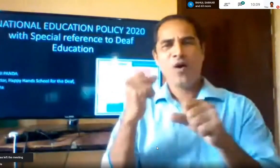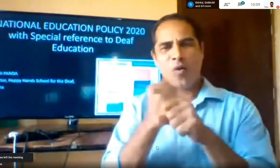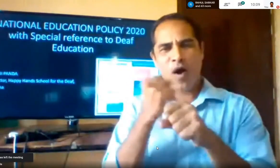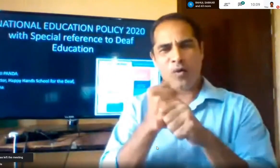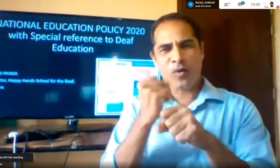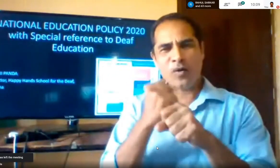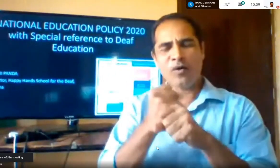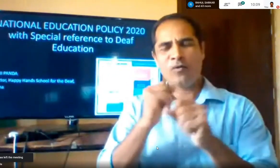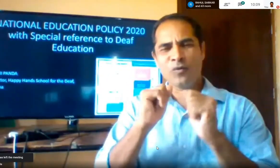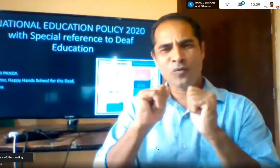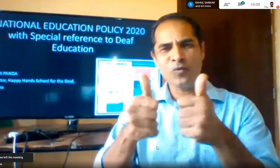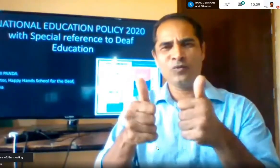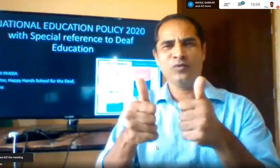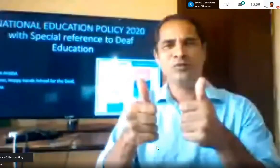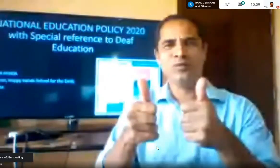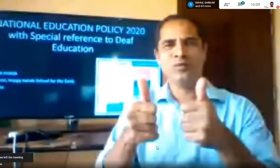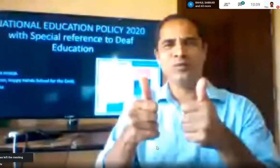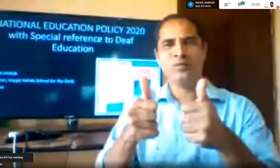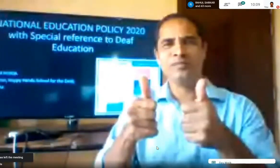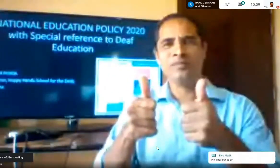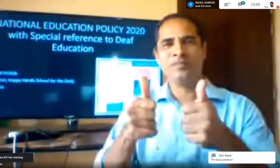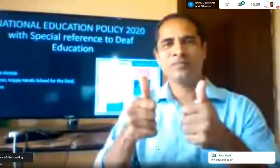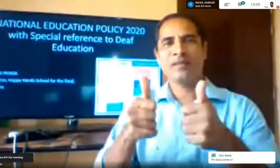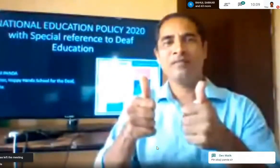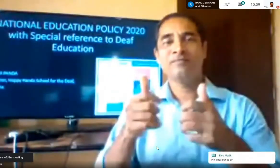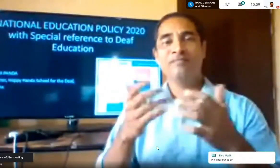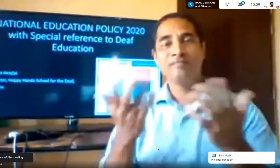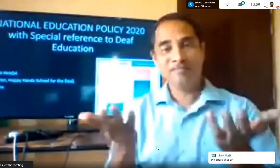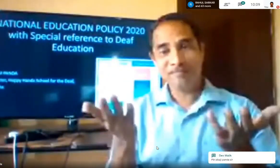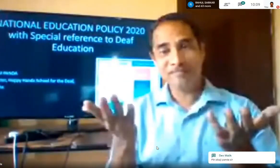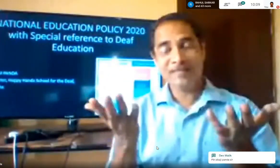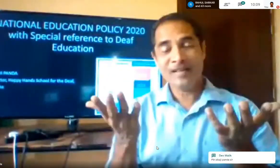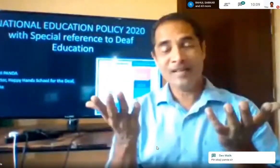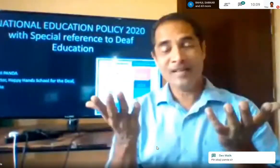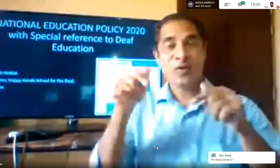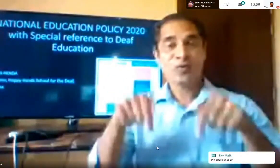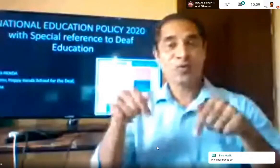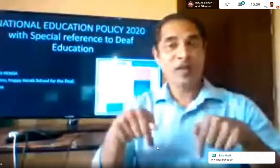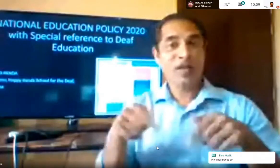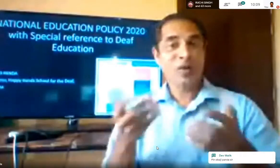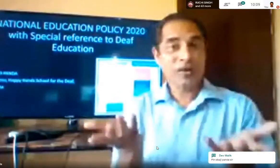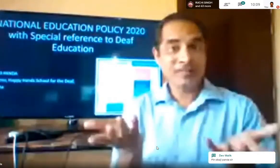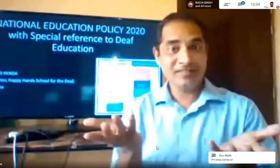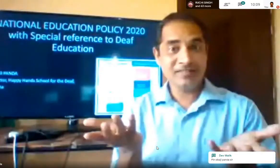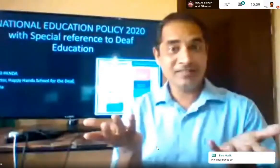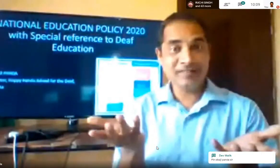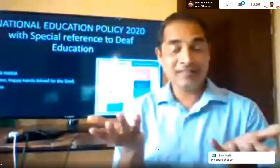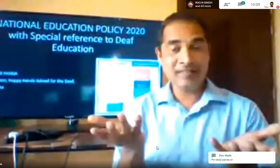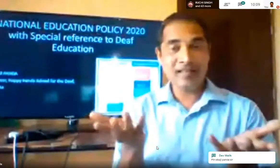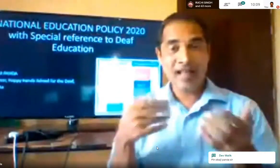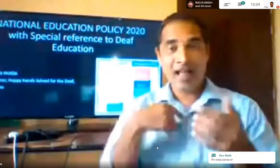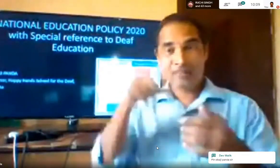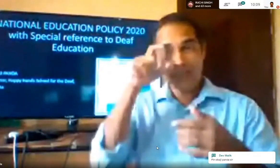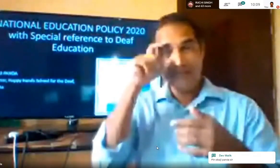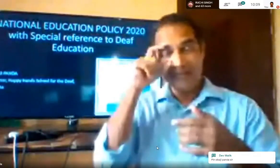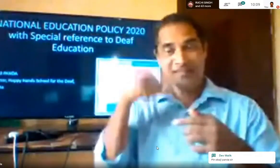So I appreciate all the staff members and executive director of NISH for this